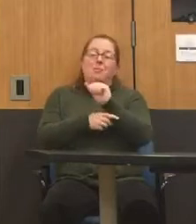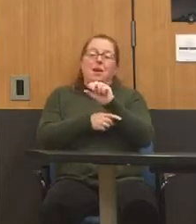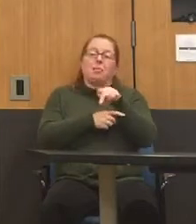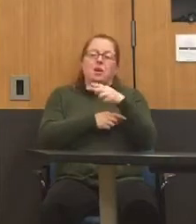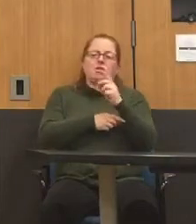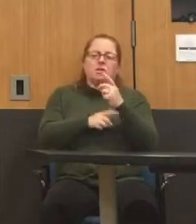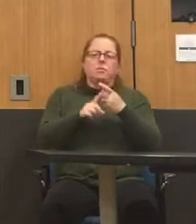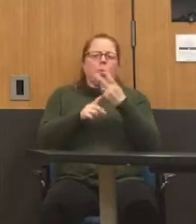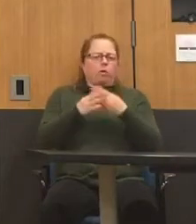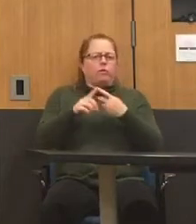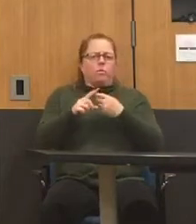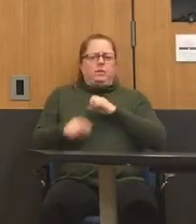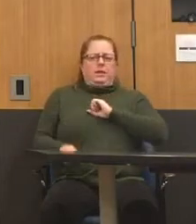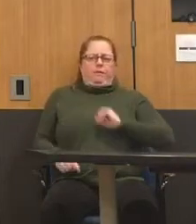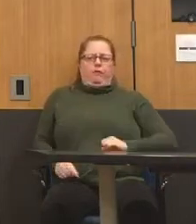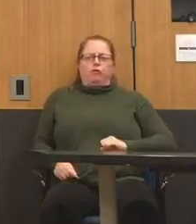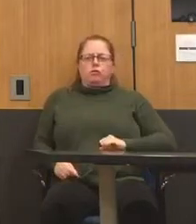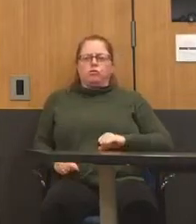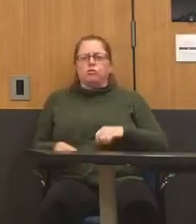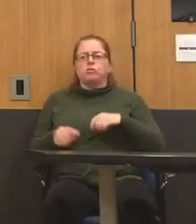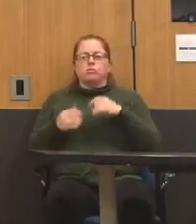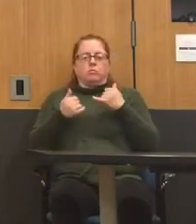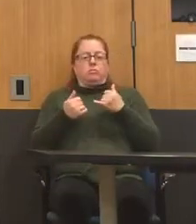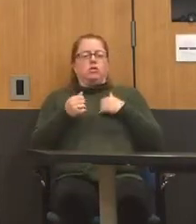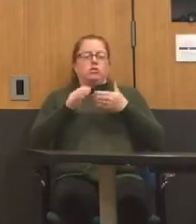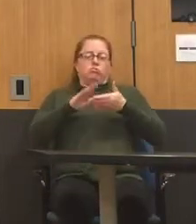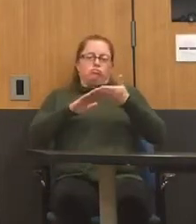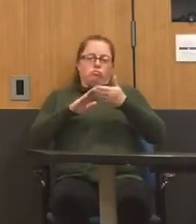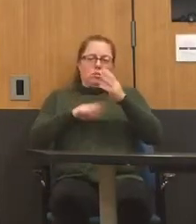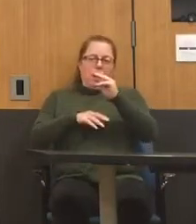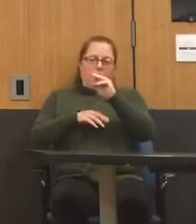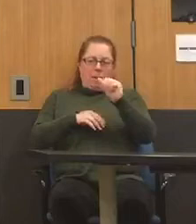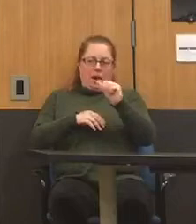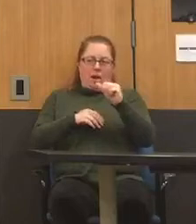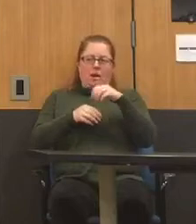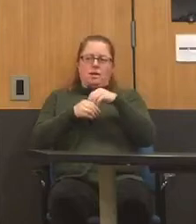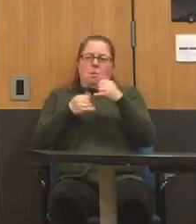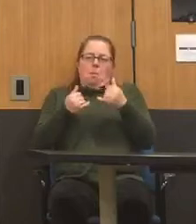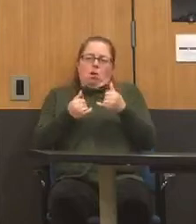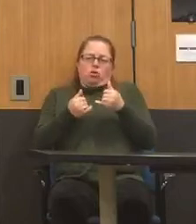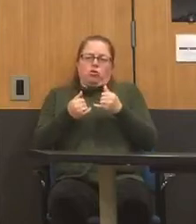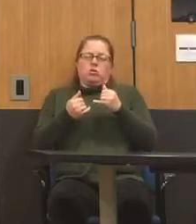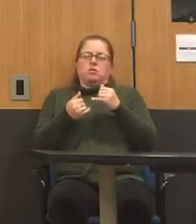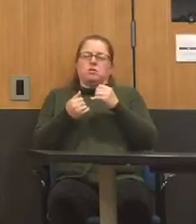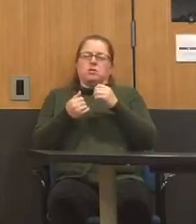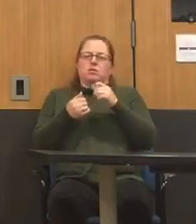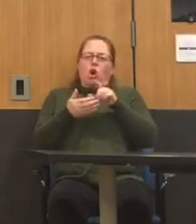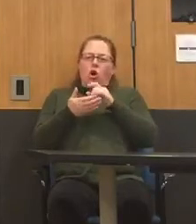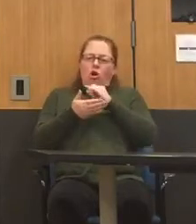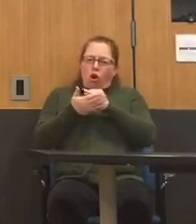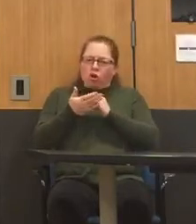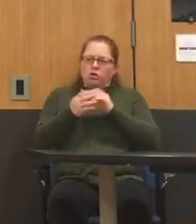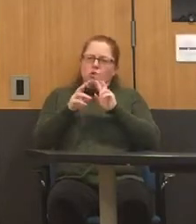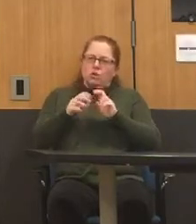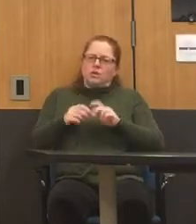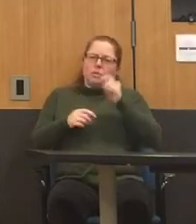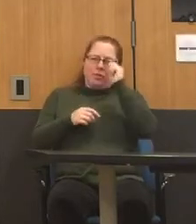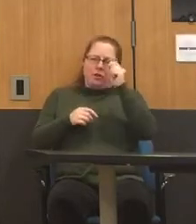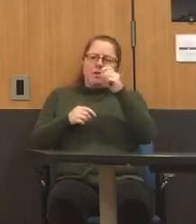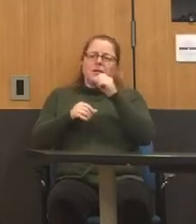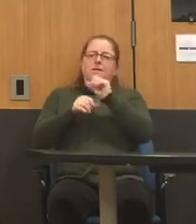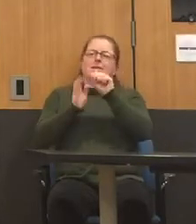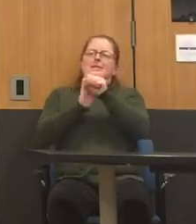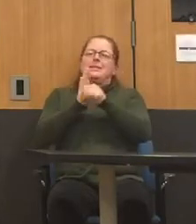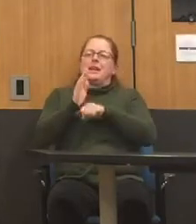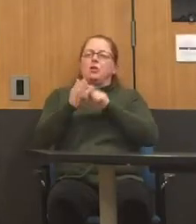University, and currently heads up the MA in Modern and Contemporary Art Criticism and Theory at the State University of New York,